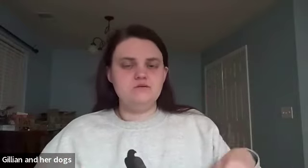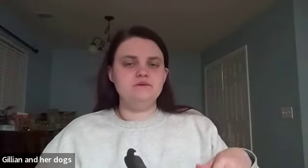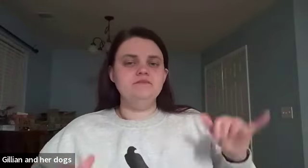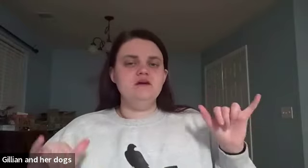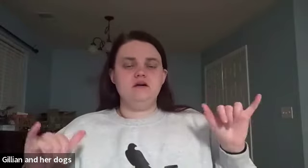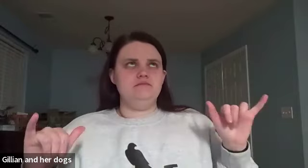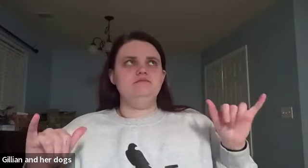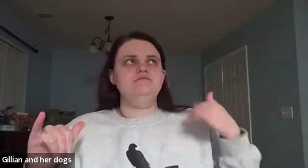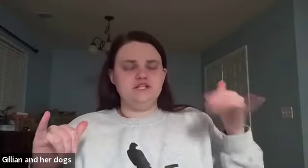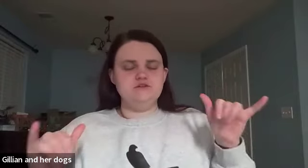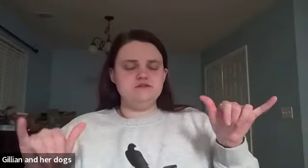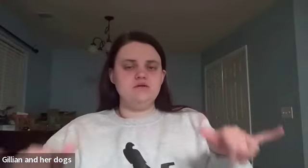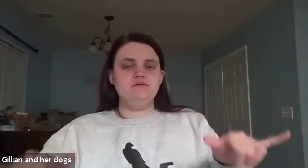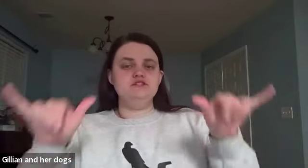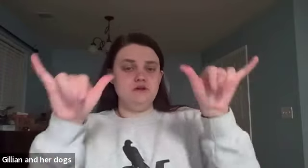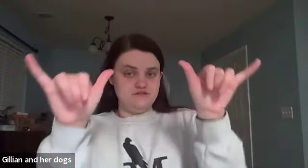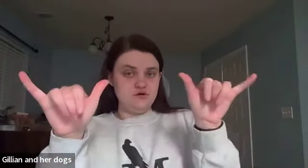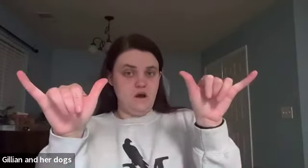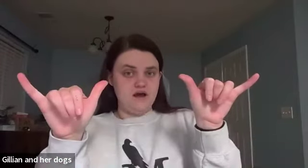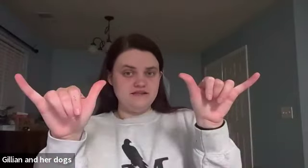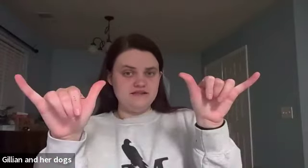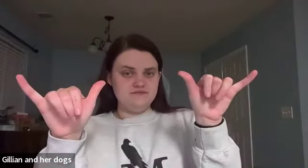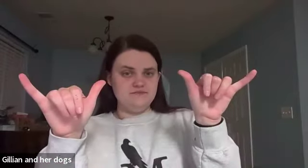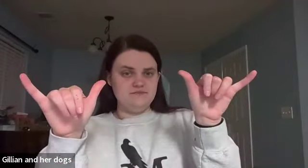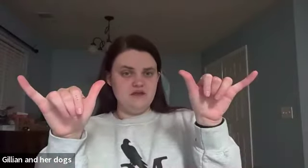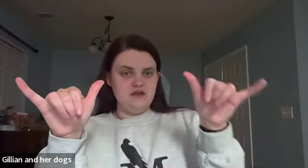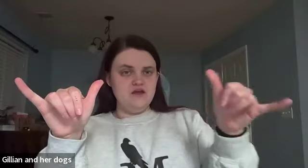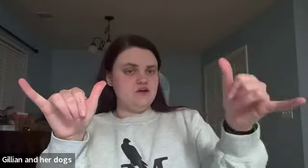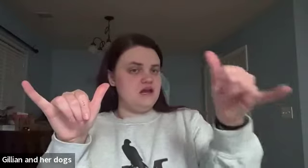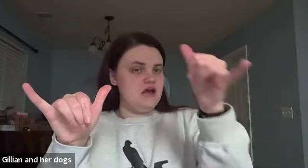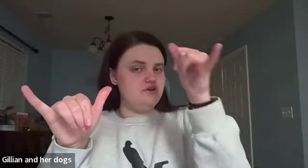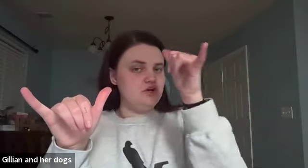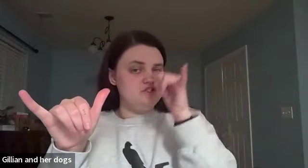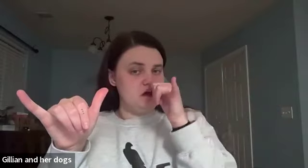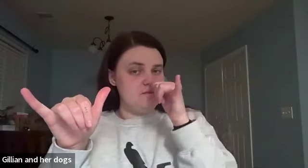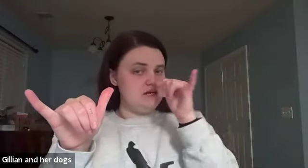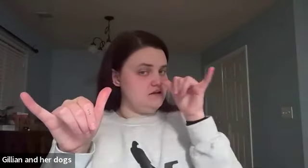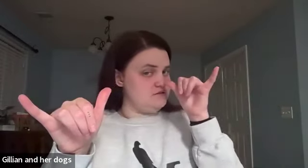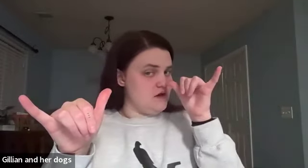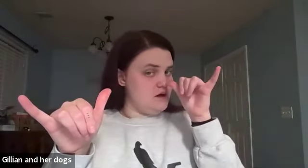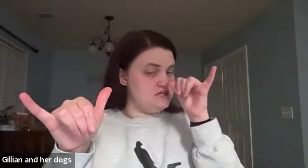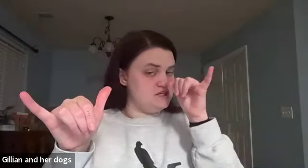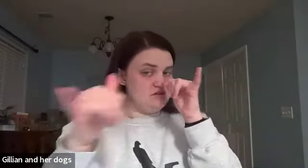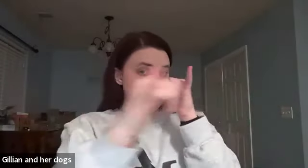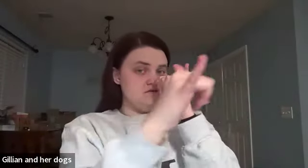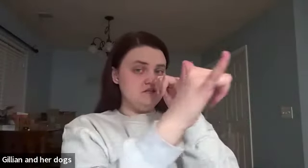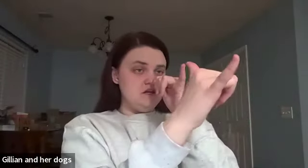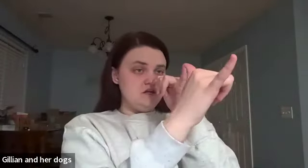smaller one, or finish with the smaller one. So you have two Y's. You're going to have your dominant thumb touch your nose,